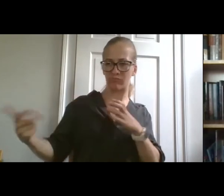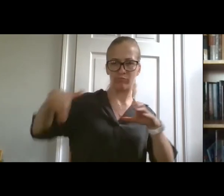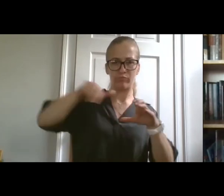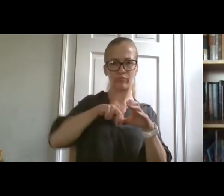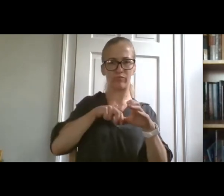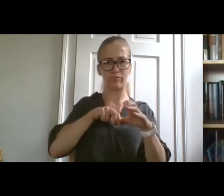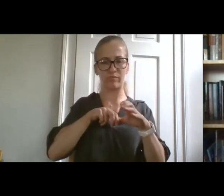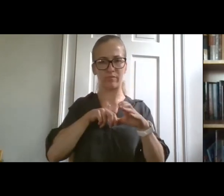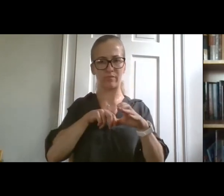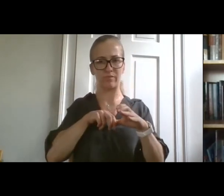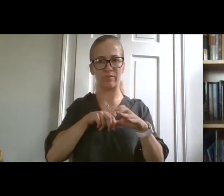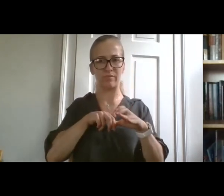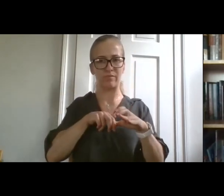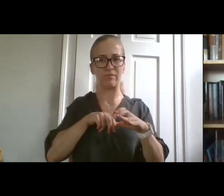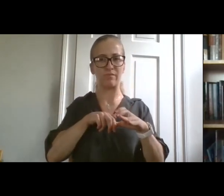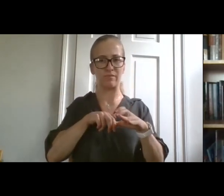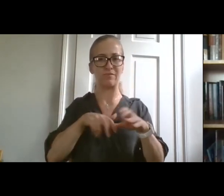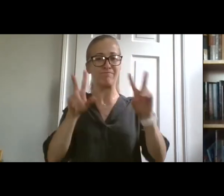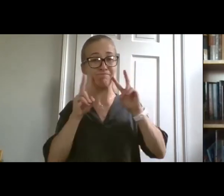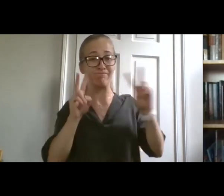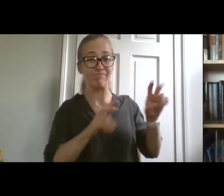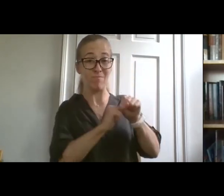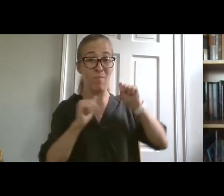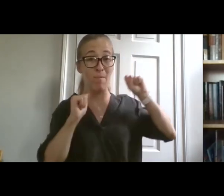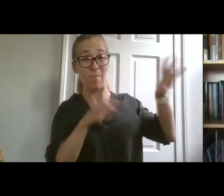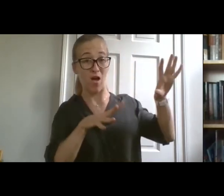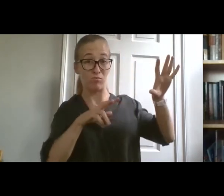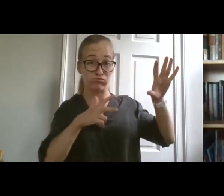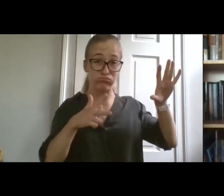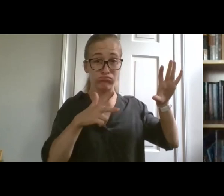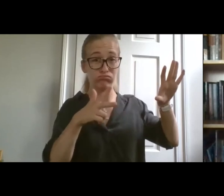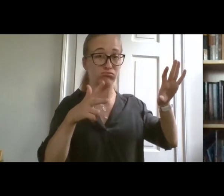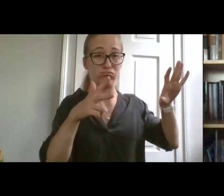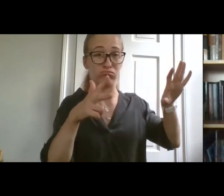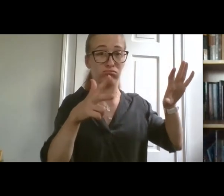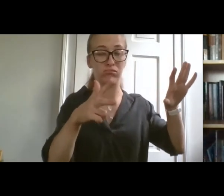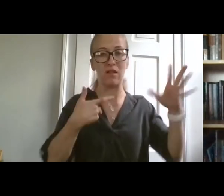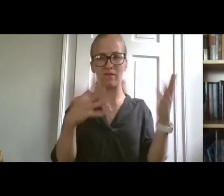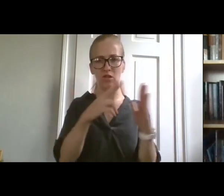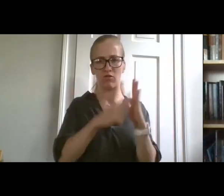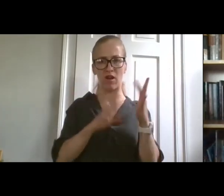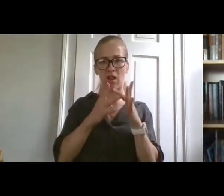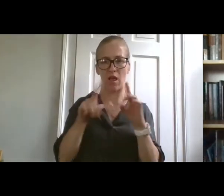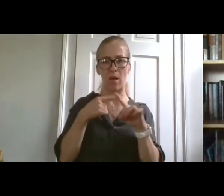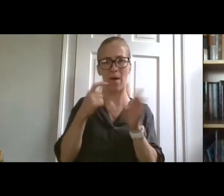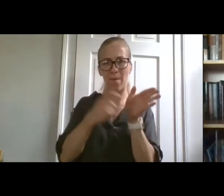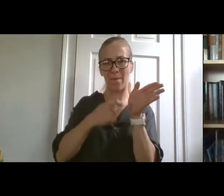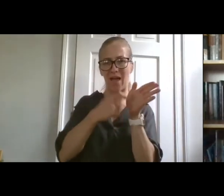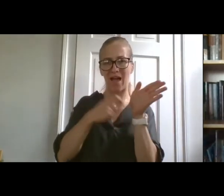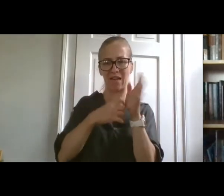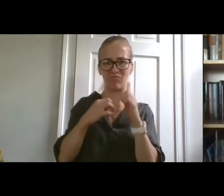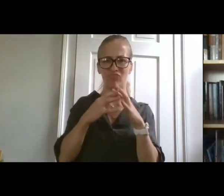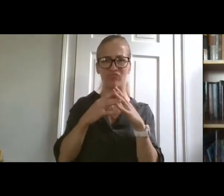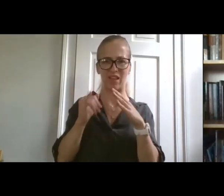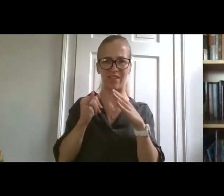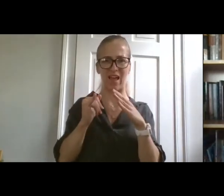feigning composure at the blasted ruin of the mountainside as we drove higher. I'd read online about the gypsum mining empire that had lobbied for